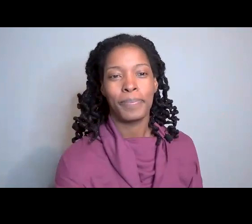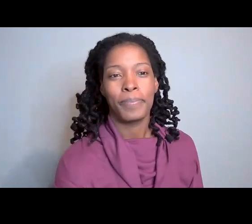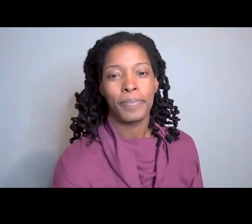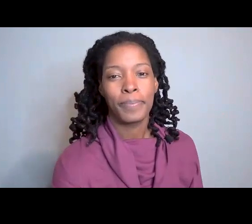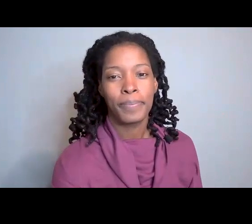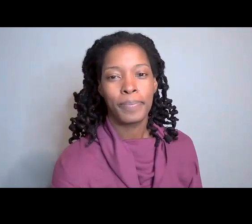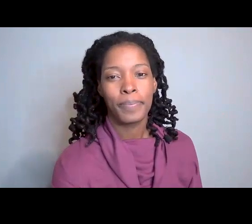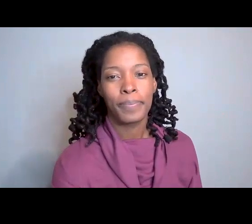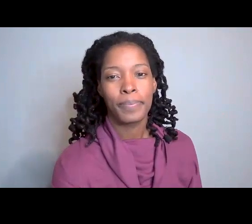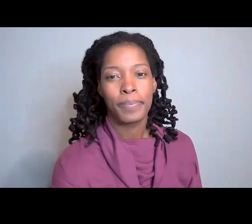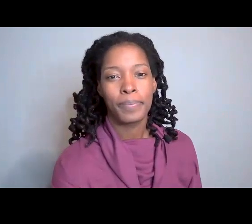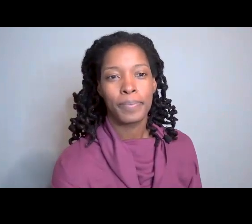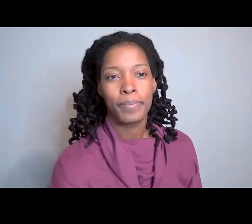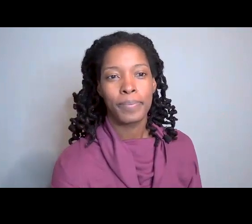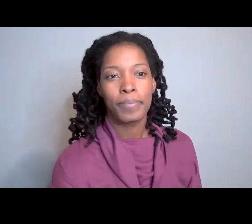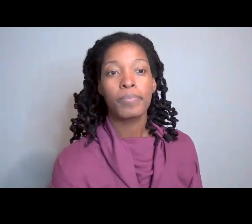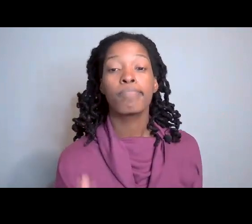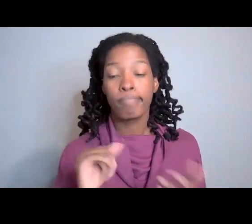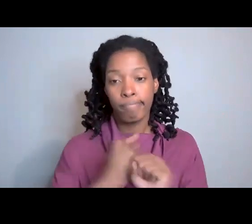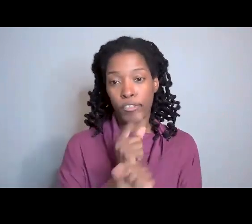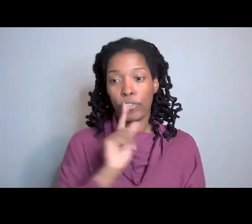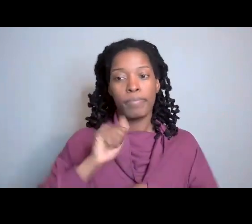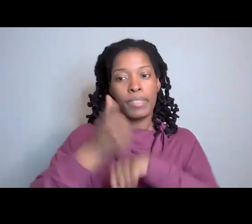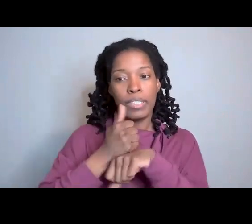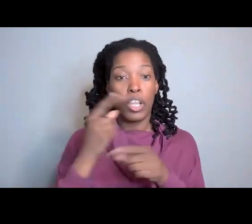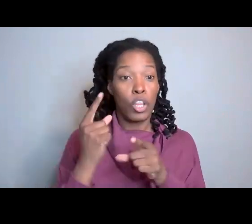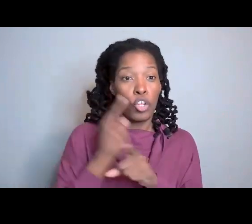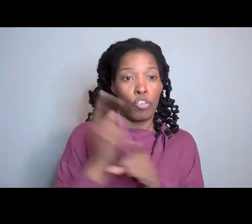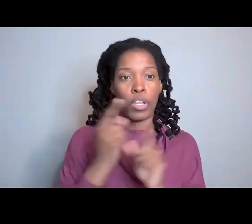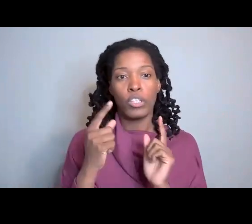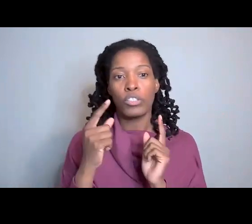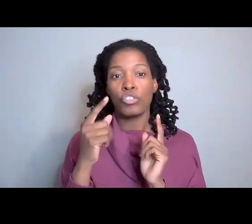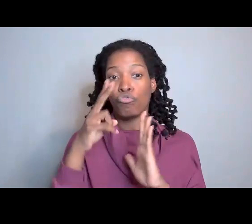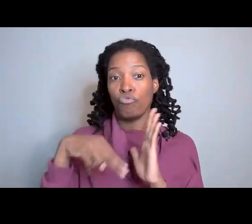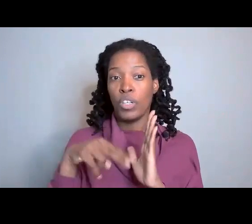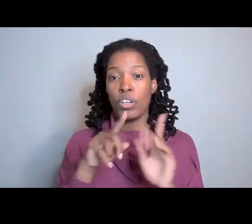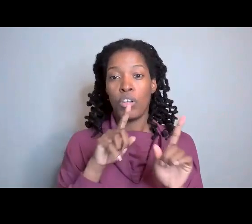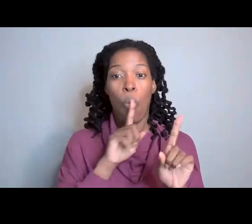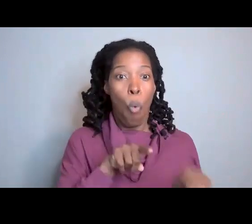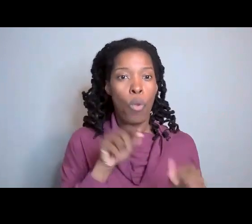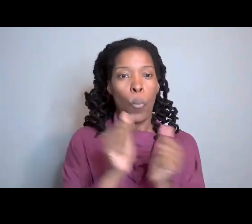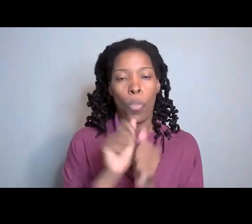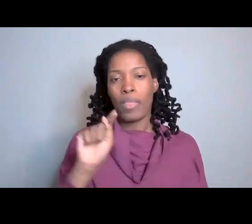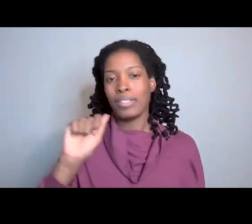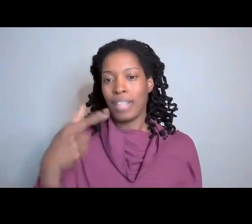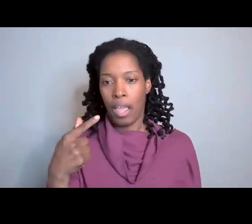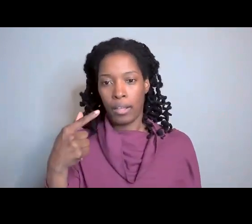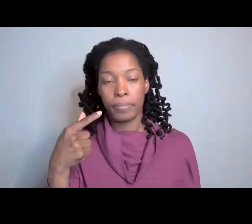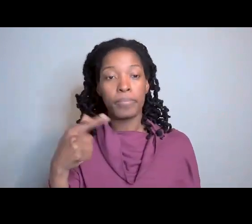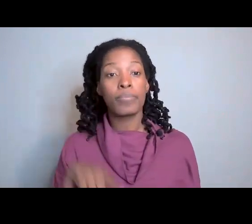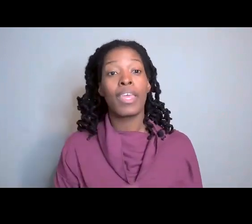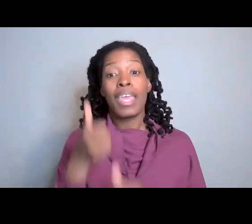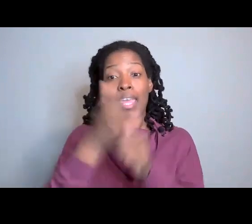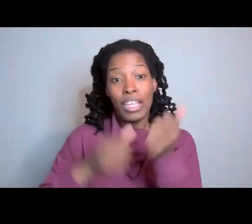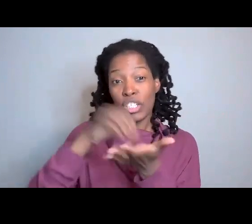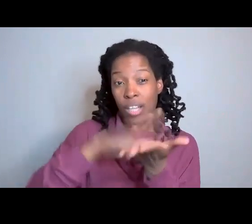So you need to set the correct reading order with tags. Every document needs to be tagged in